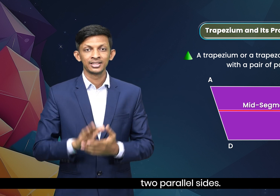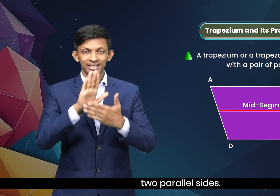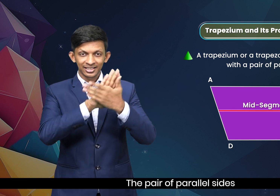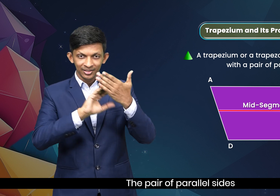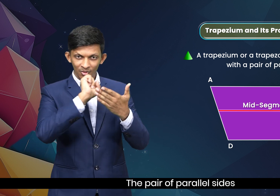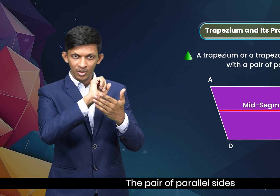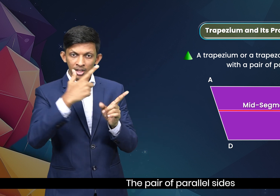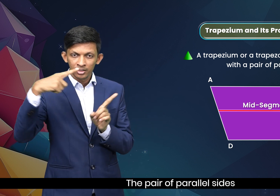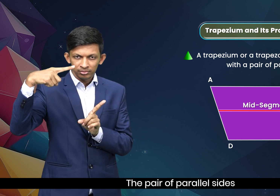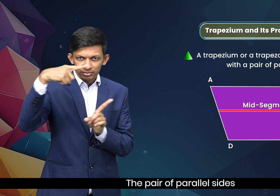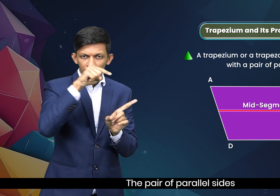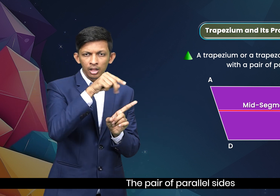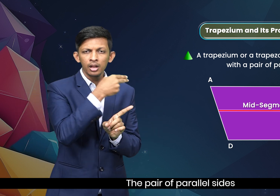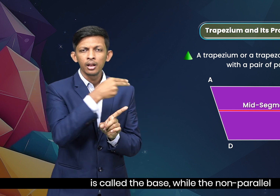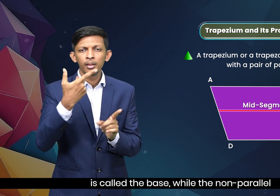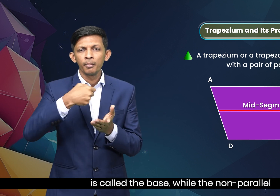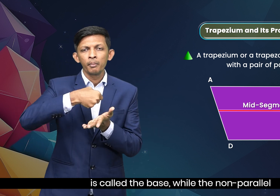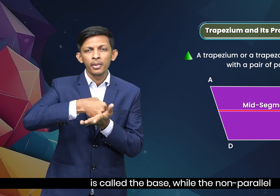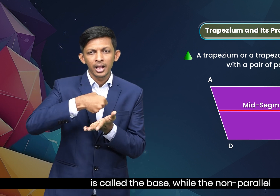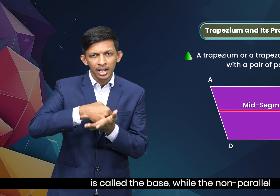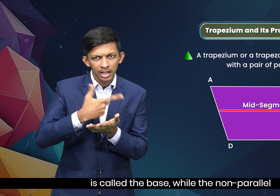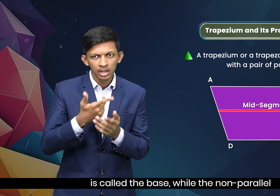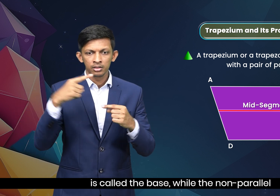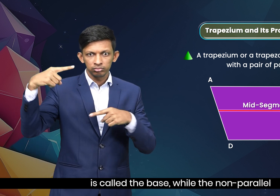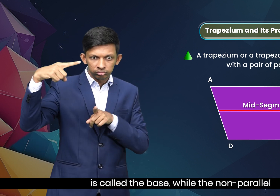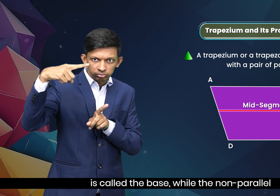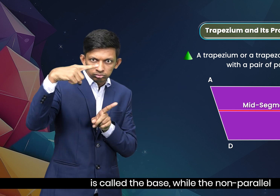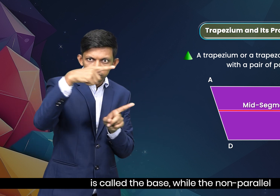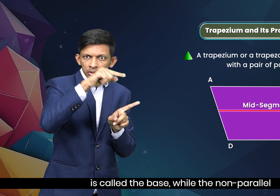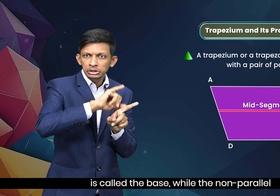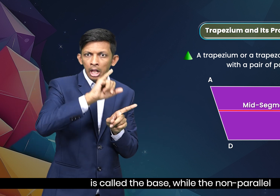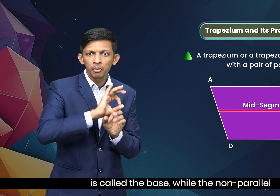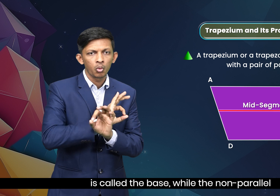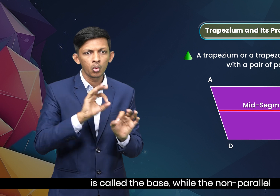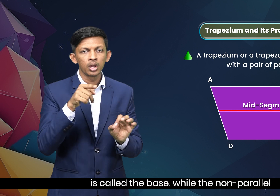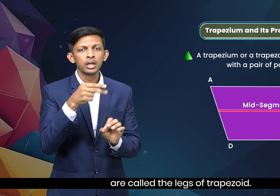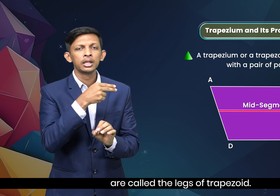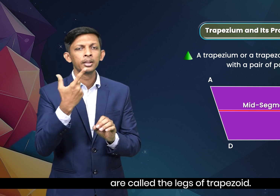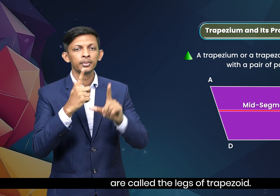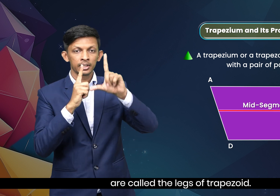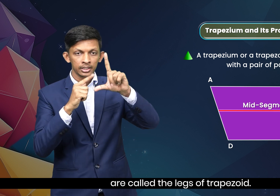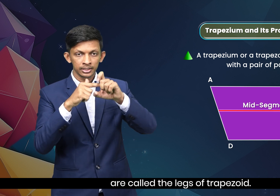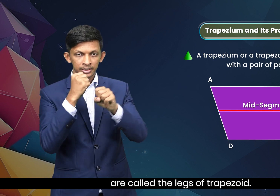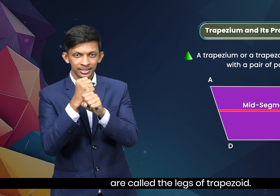The pair of parallel sides is called the base, while the non-parallel sides are called the legs of